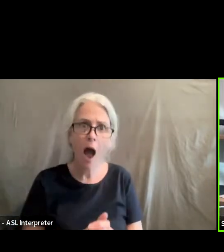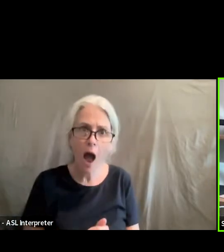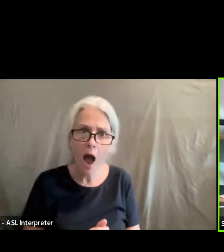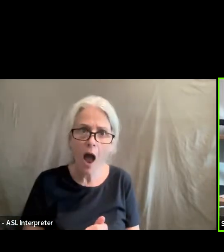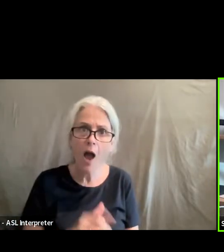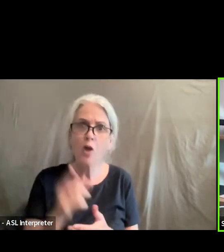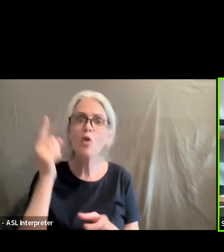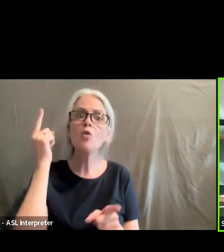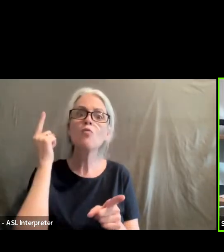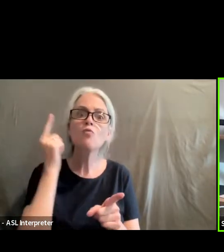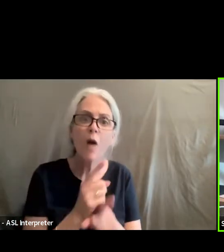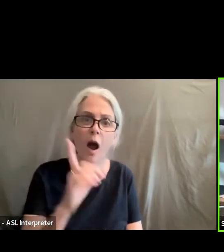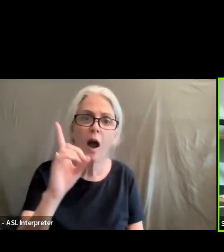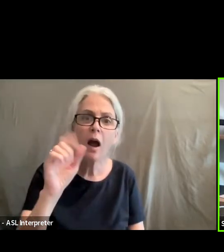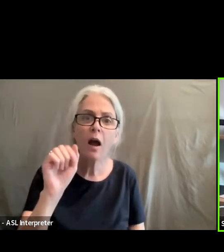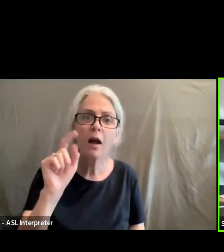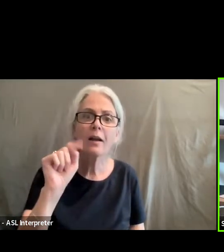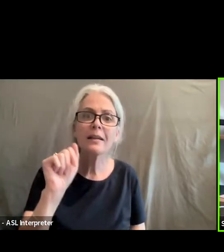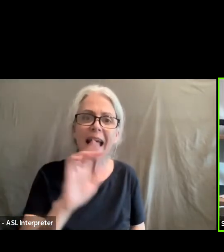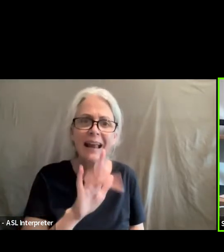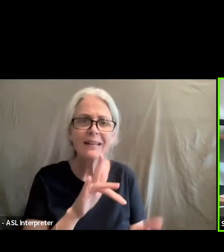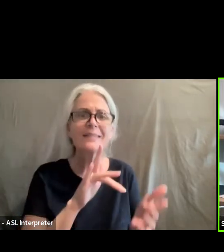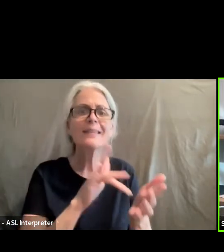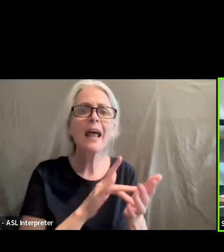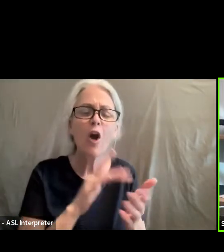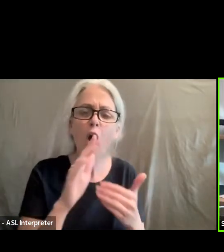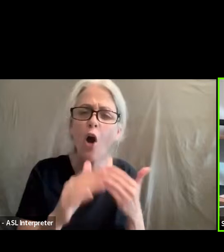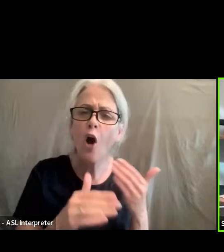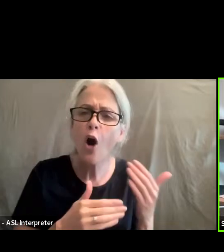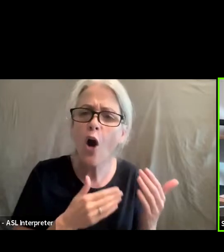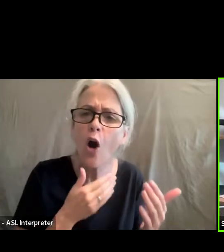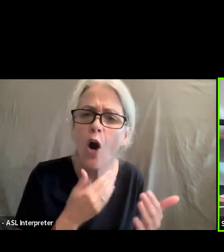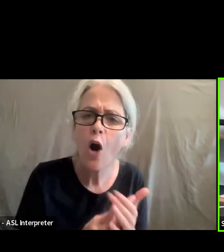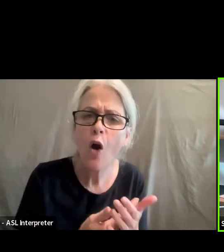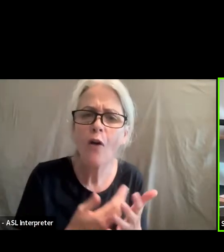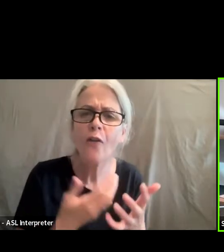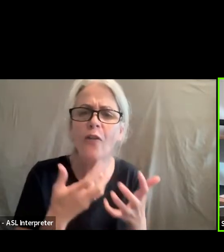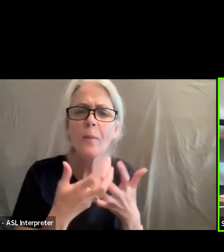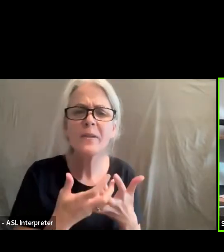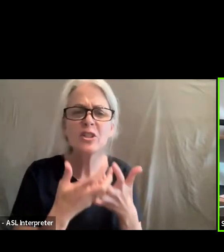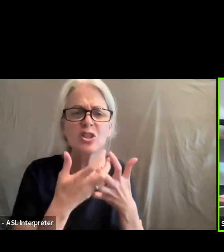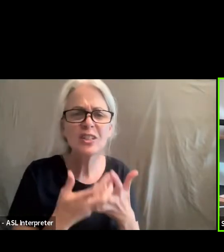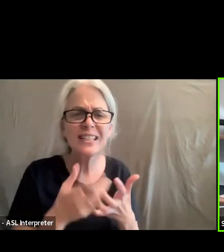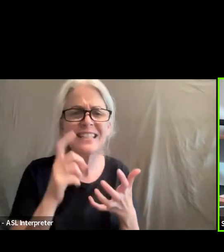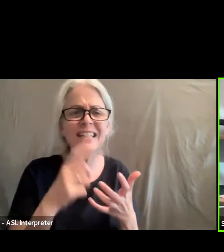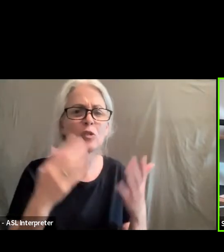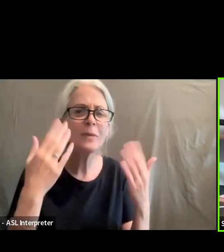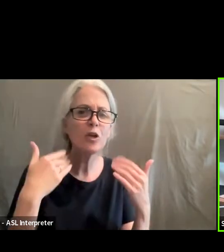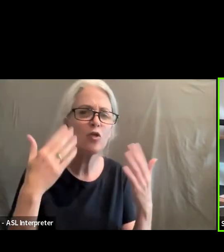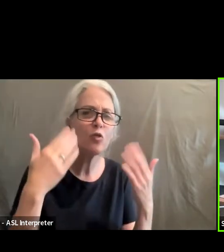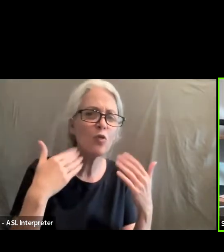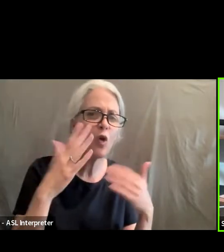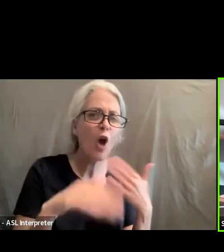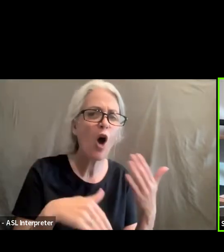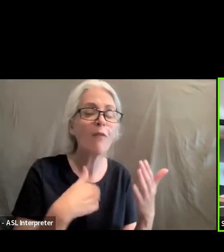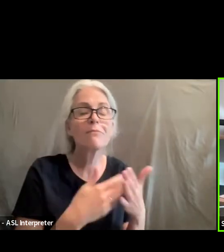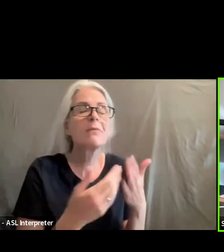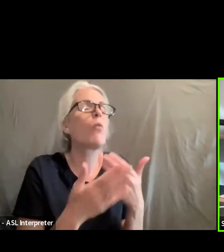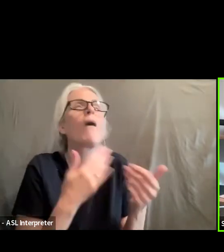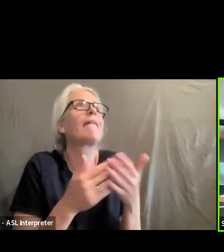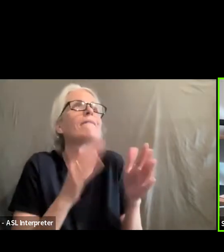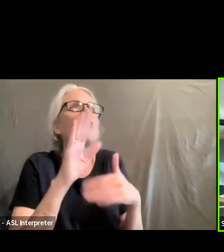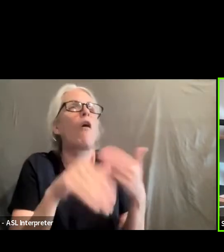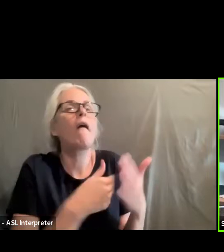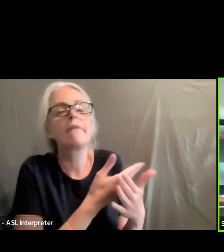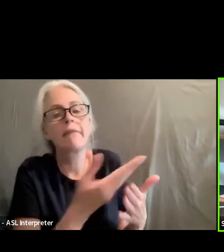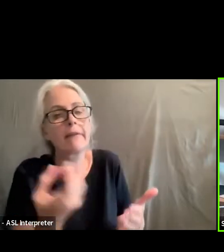these data centers, all the machines needing to be cooled, and all the stuff you just